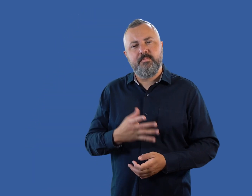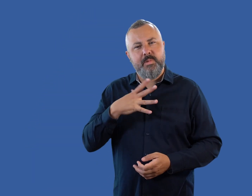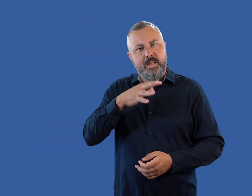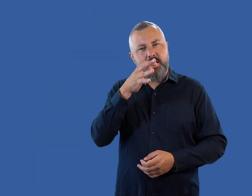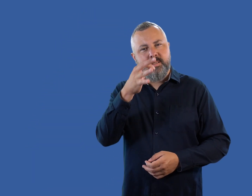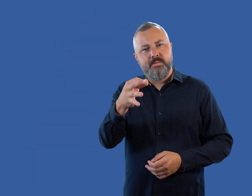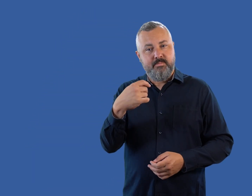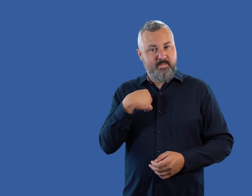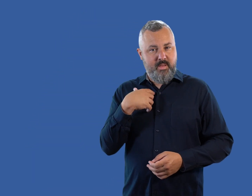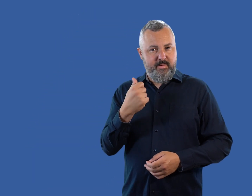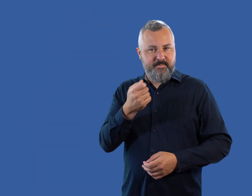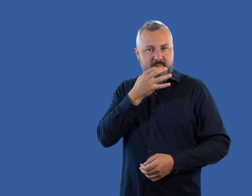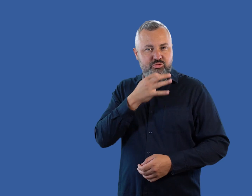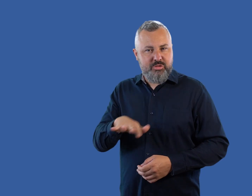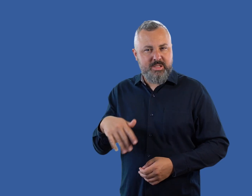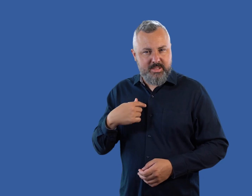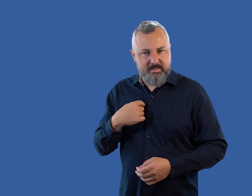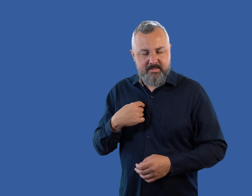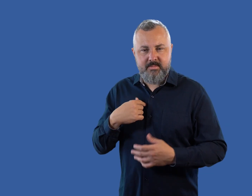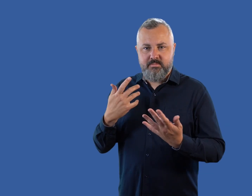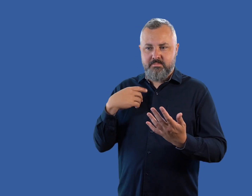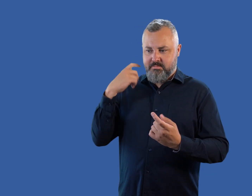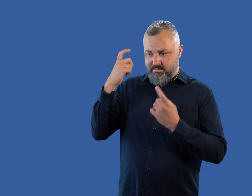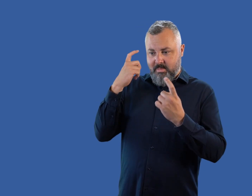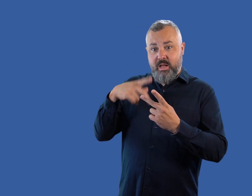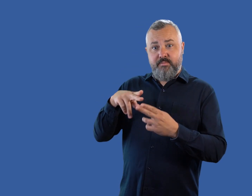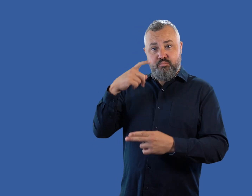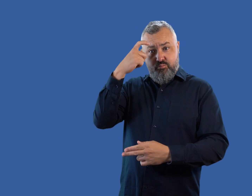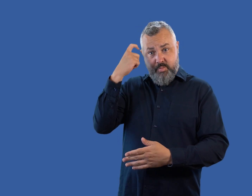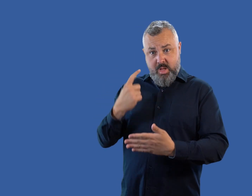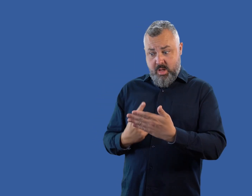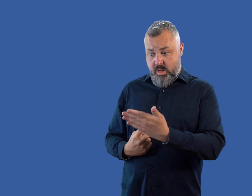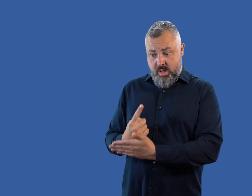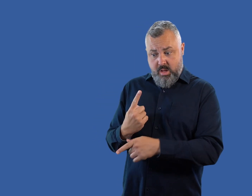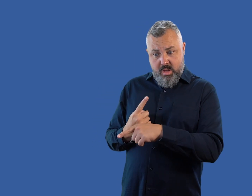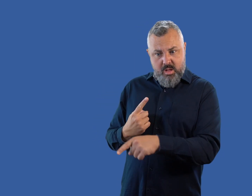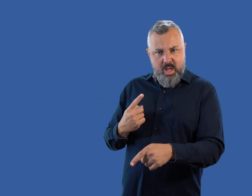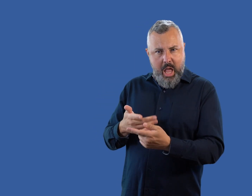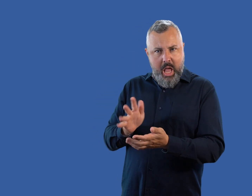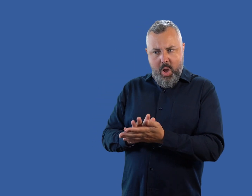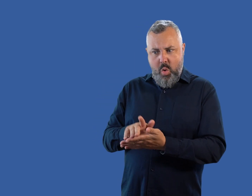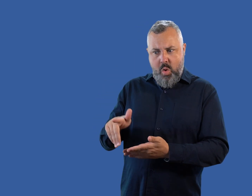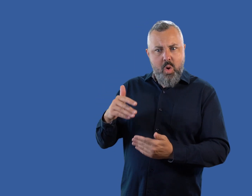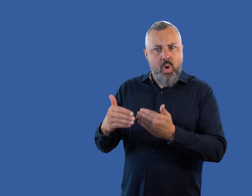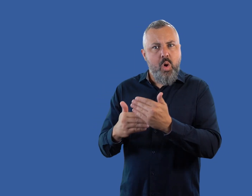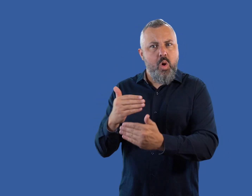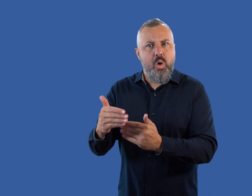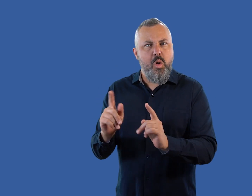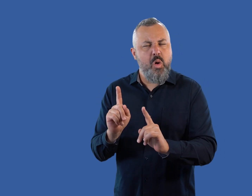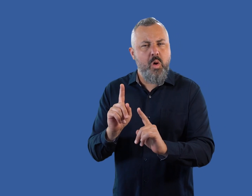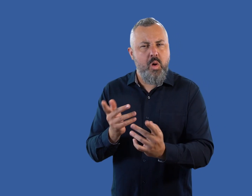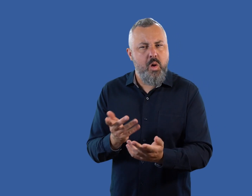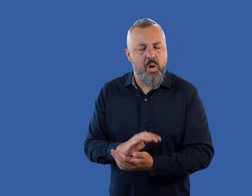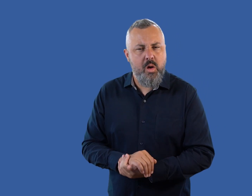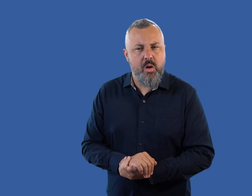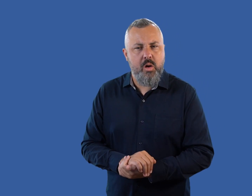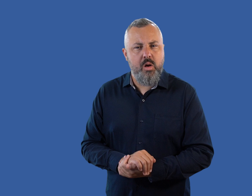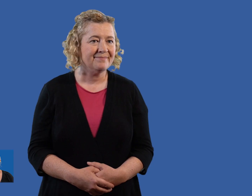I have to ask this as I have children. What happens to them? I mean, how do they react to trauma?